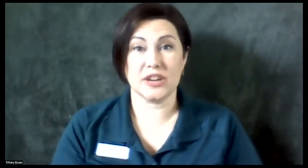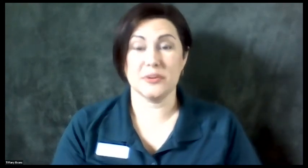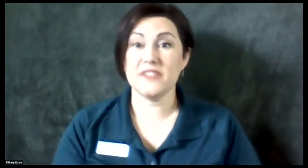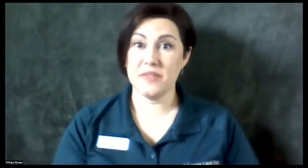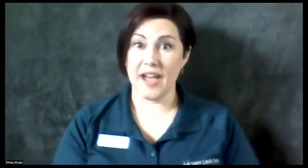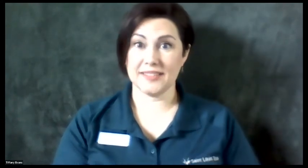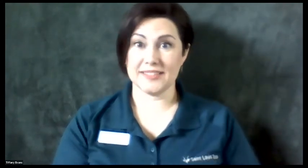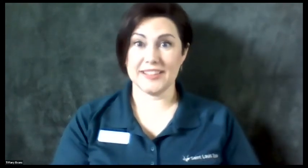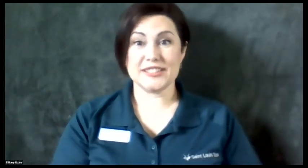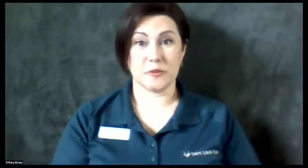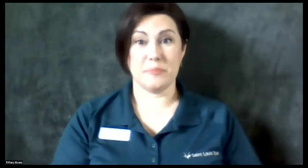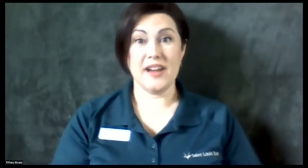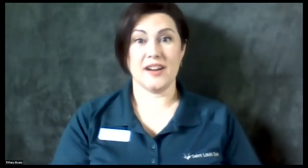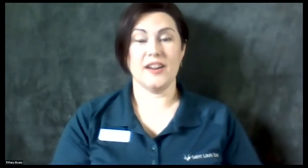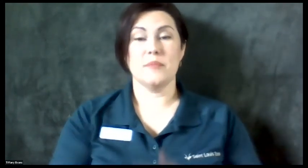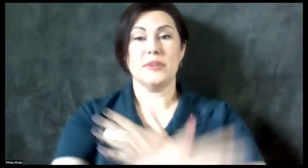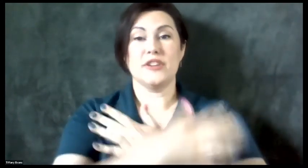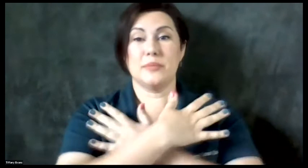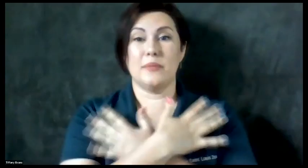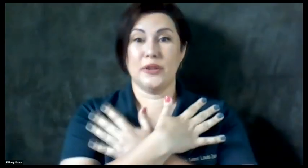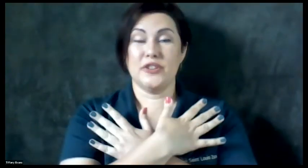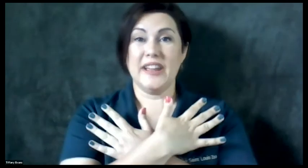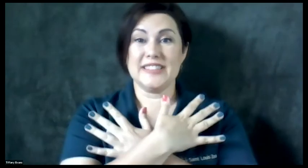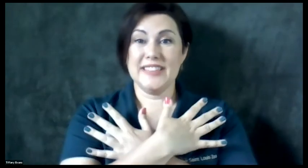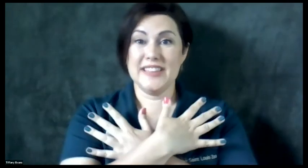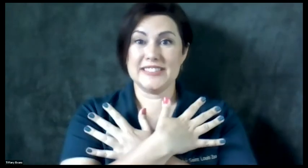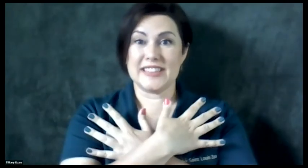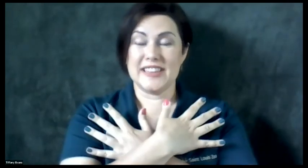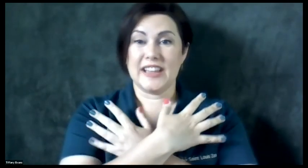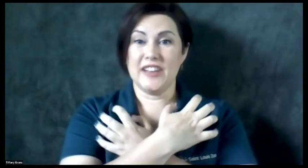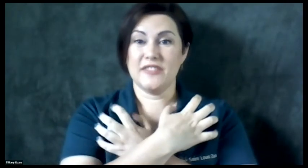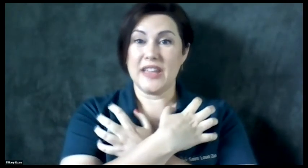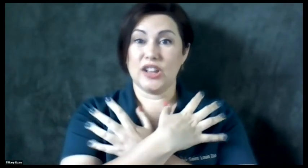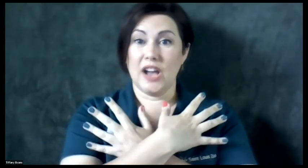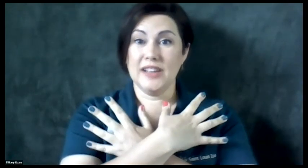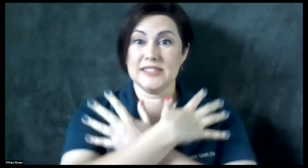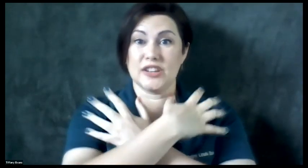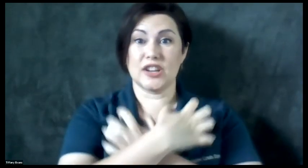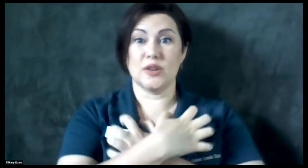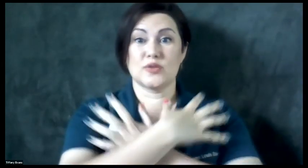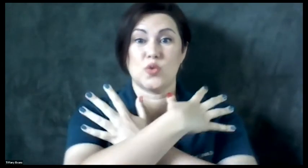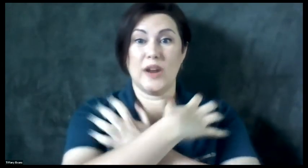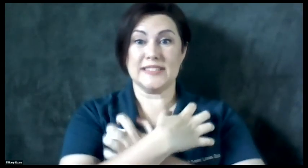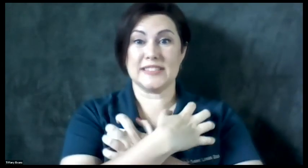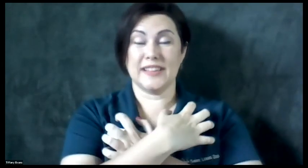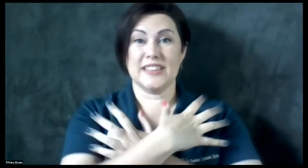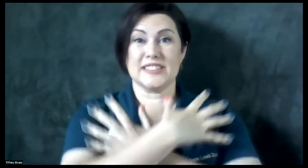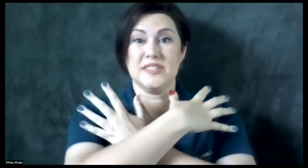review that. So for bear, remember you're going to put both your hands like this, kind of make claws, and you're going to go twice like this. So